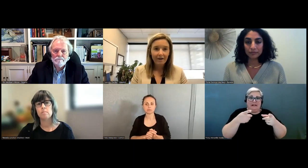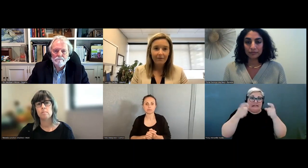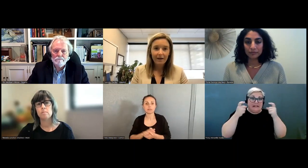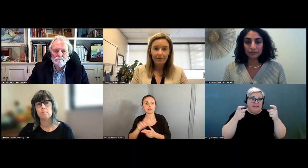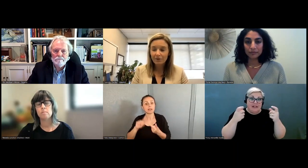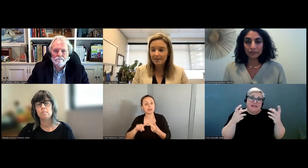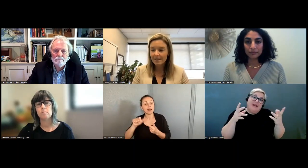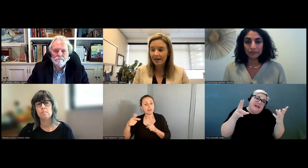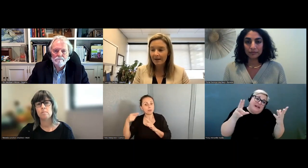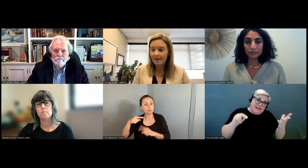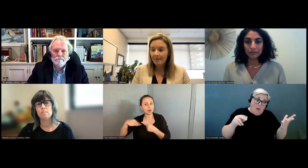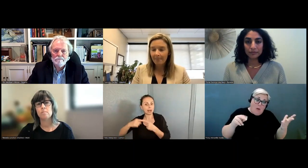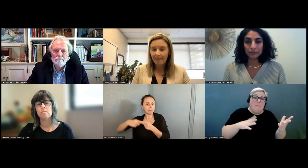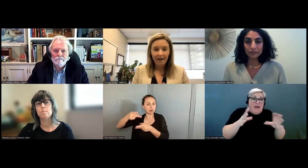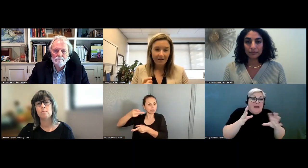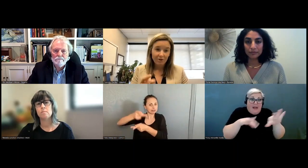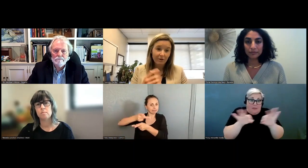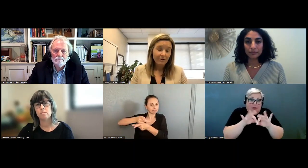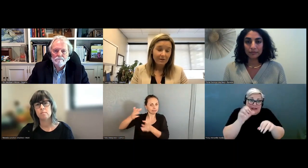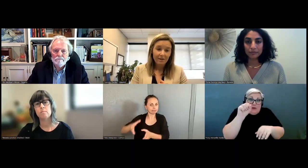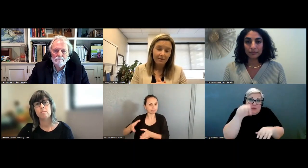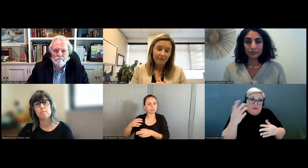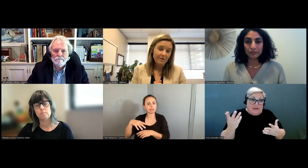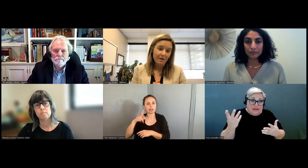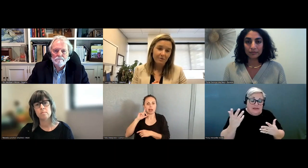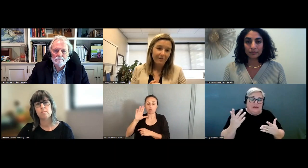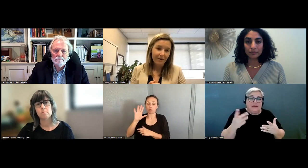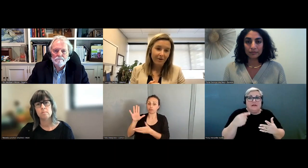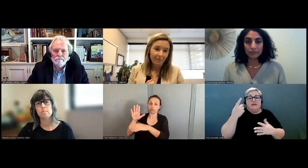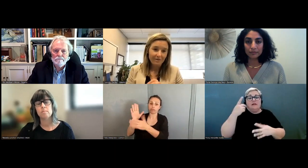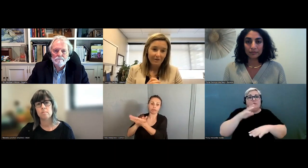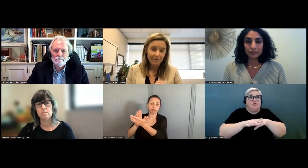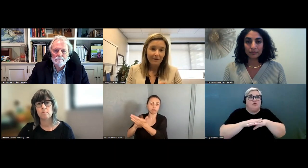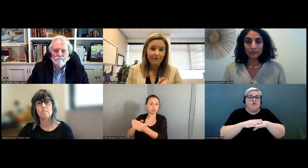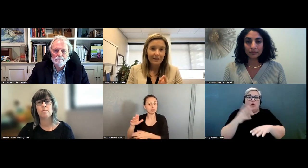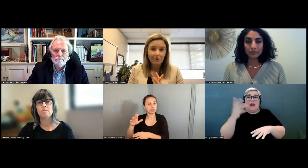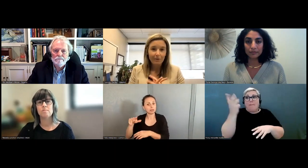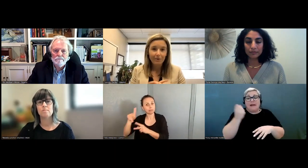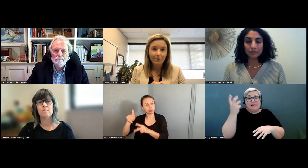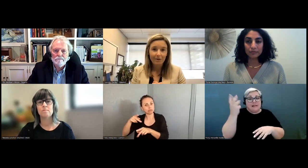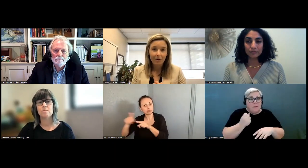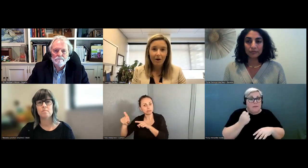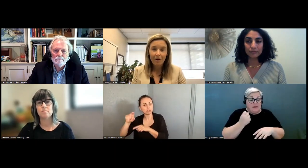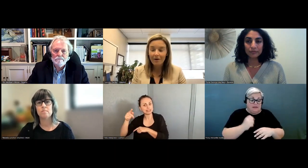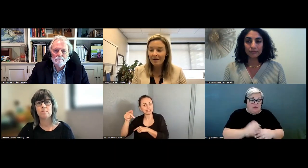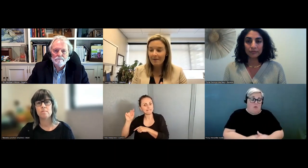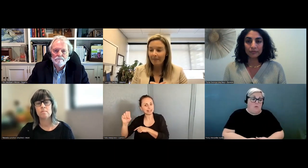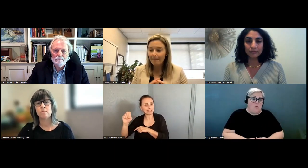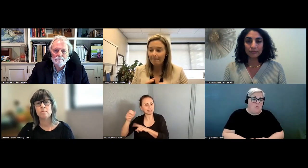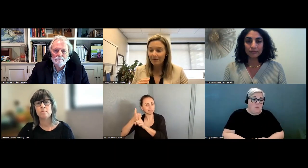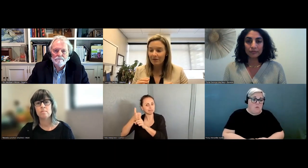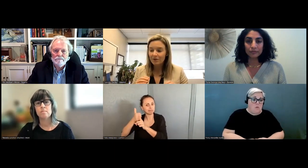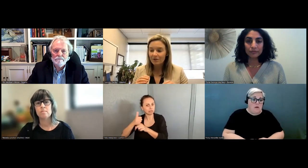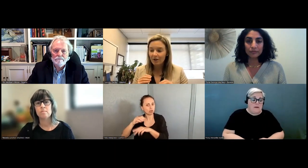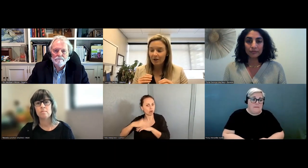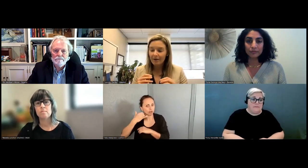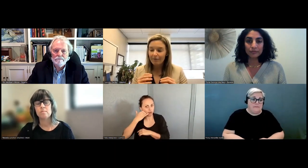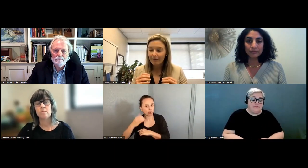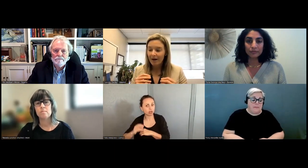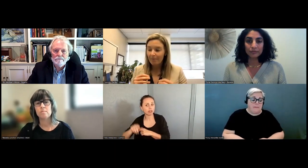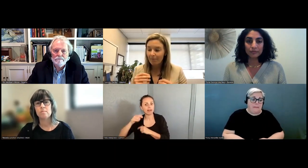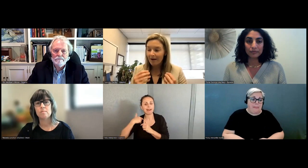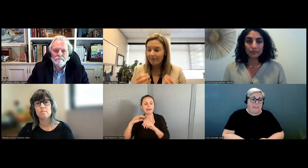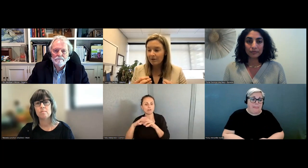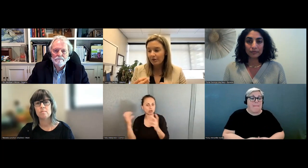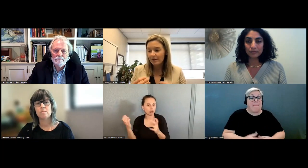on caregiving, I would just say, and a shout out to a postdoctoral fellow that works in the group, Stephanie Chipper, who's on the call. There's a lot